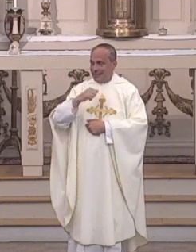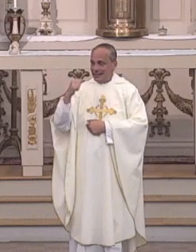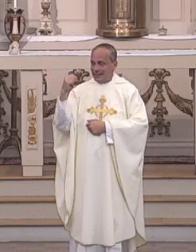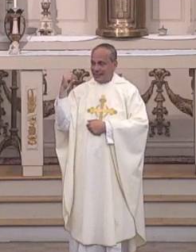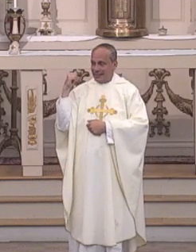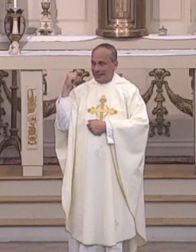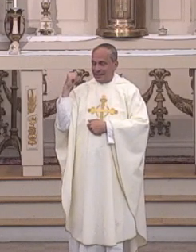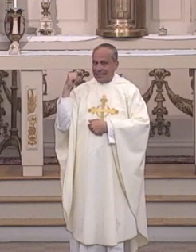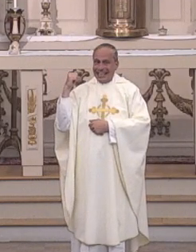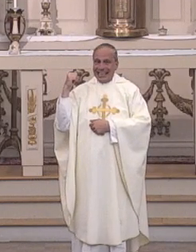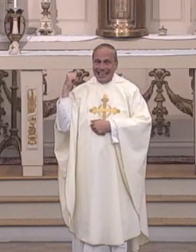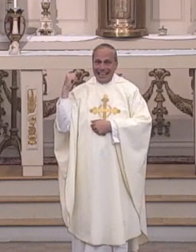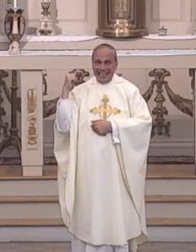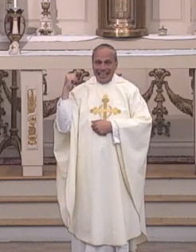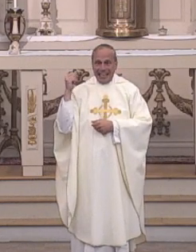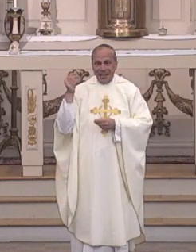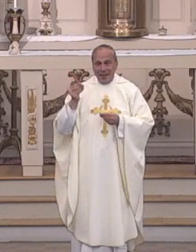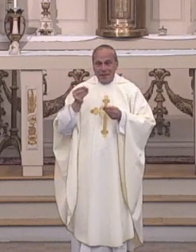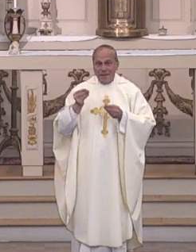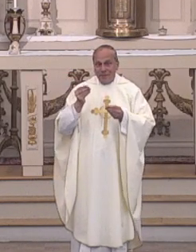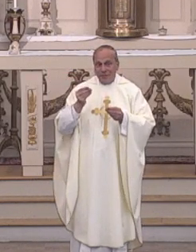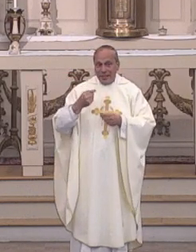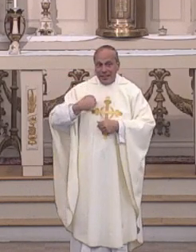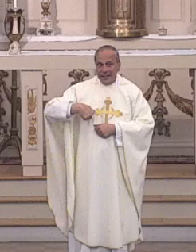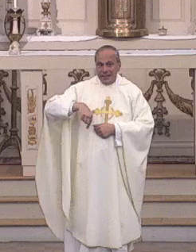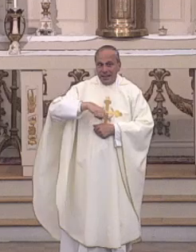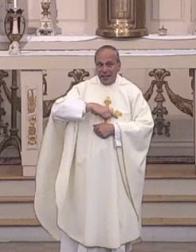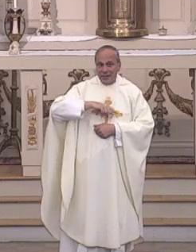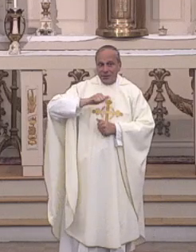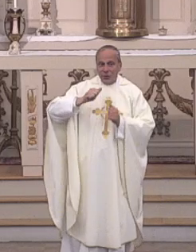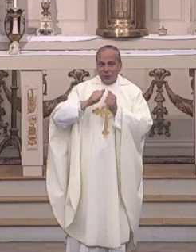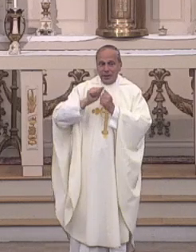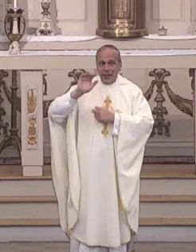That is God with us.